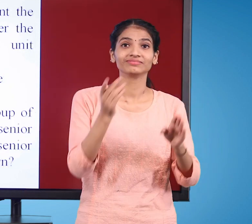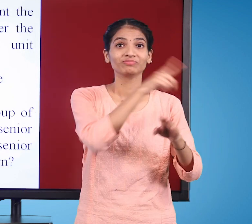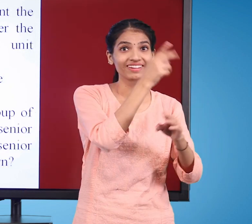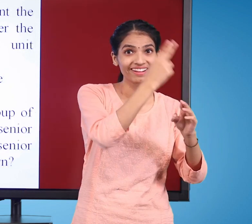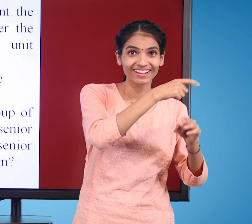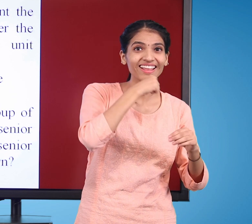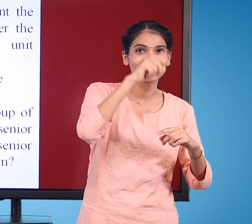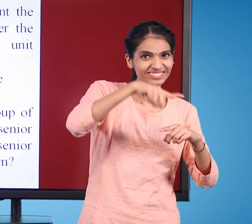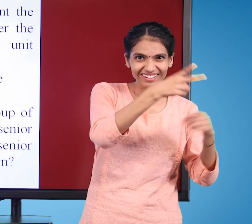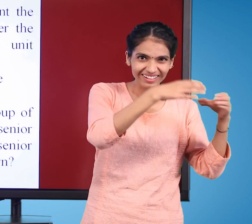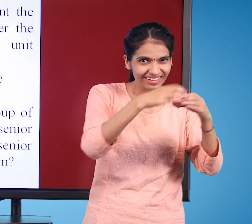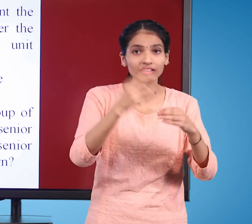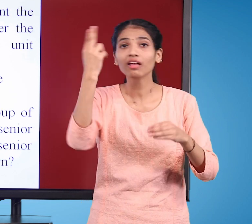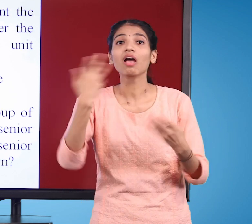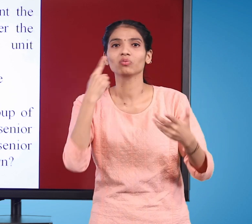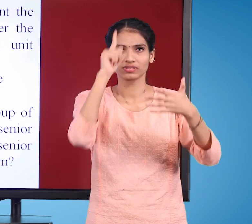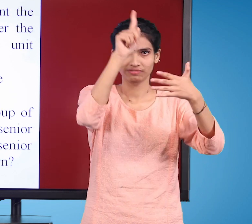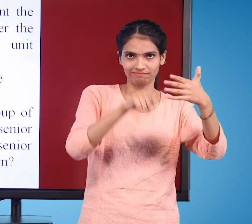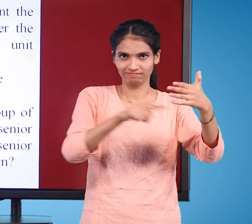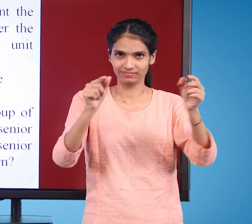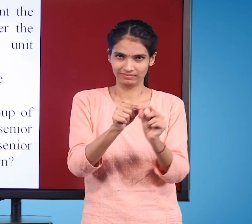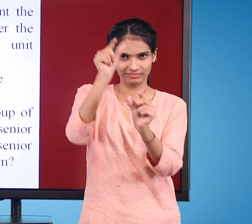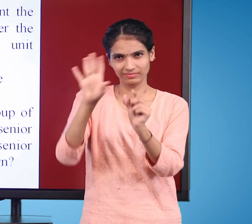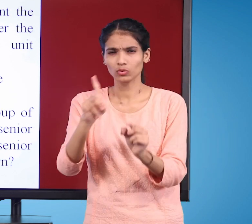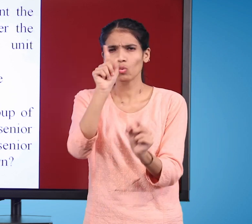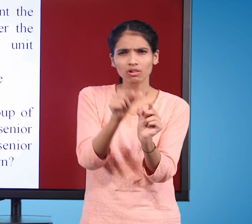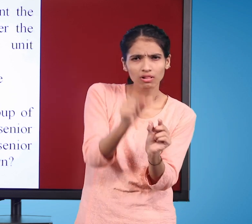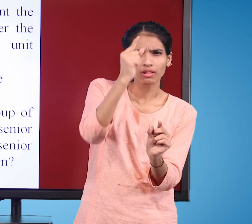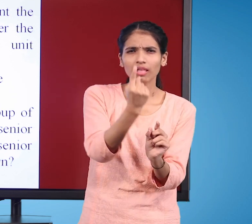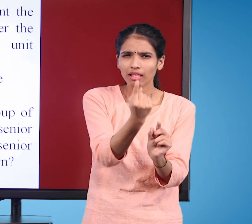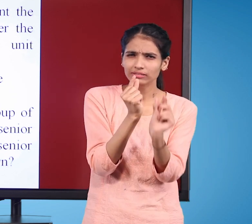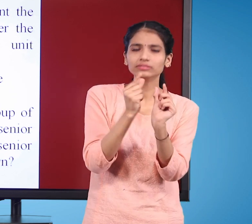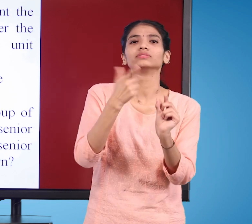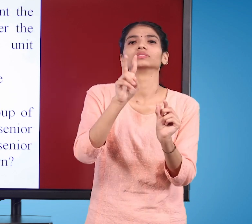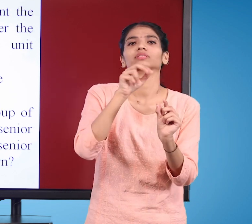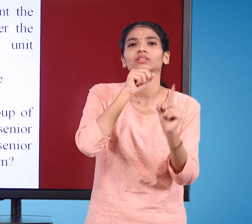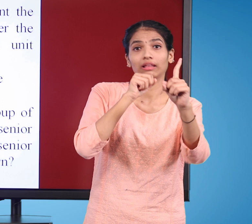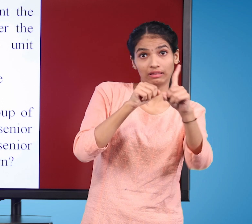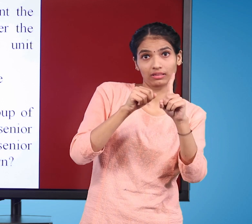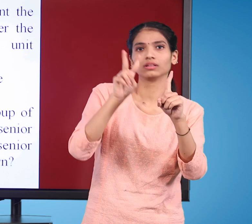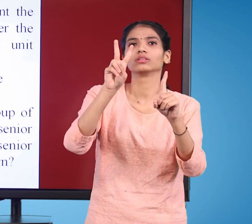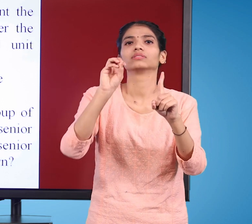Draw a bar graph to represent the above information and answer the following questions. Take 1 unit length is equal